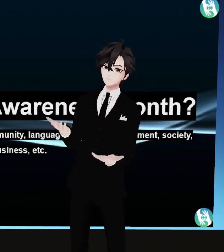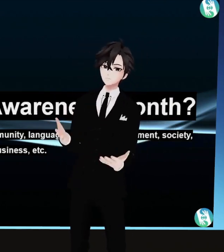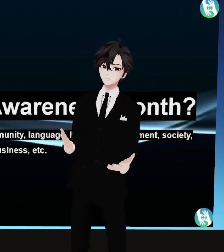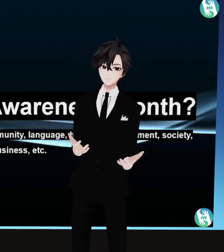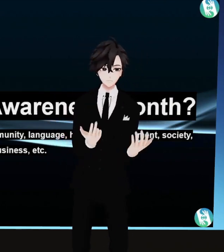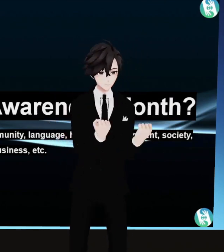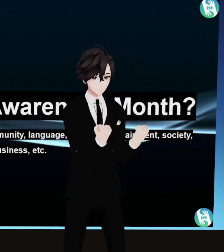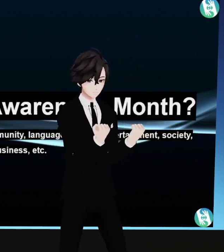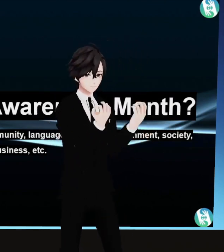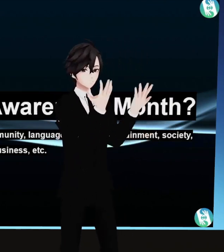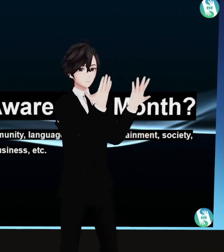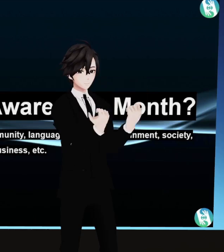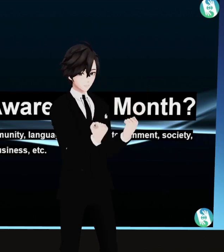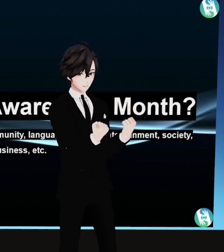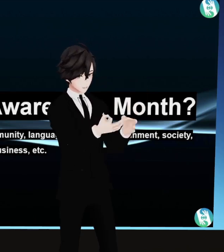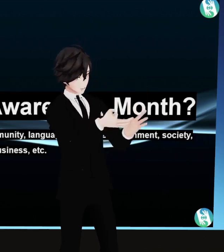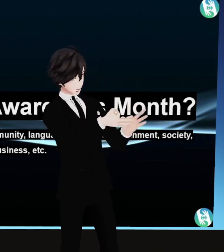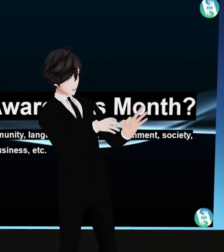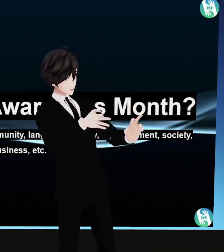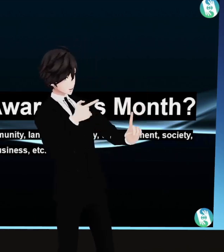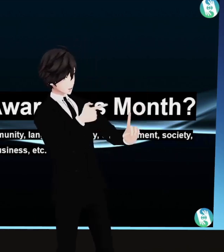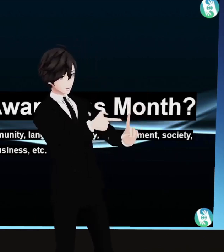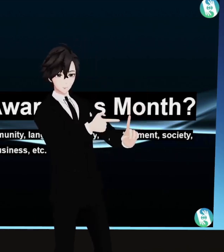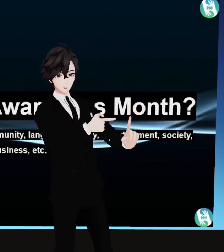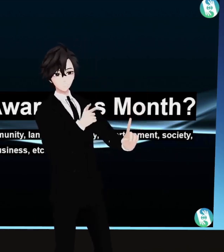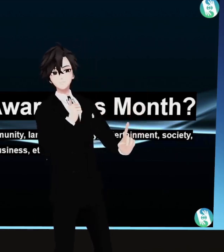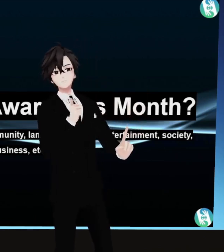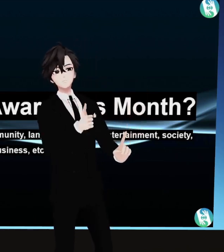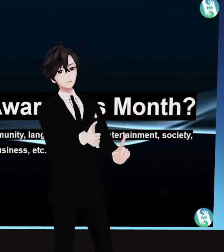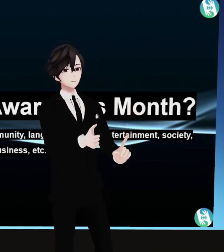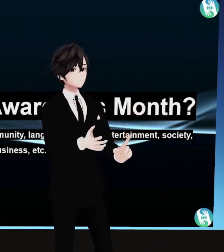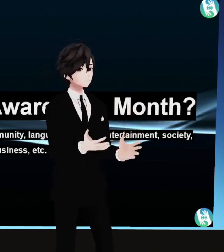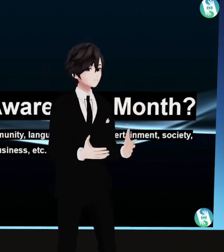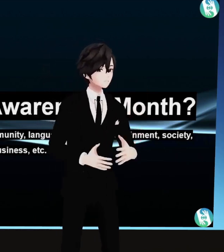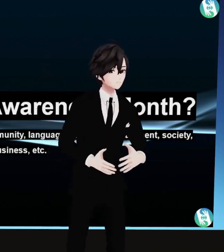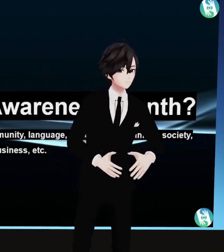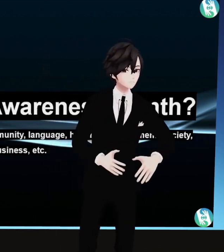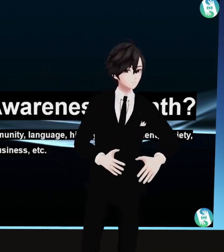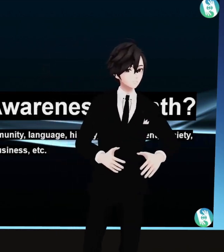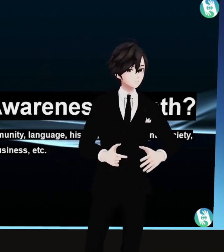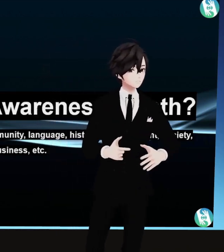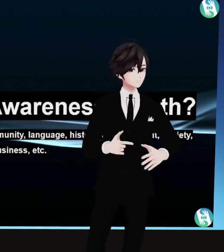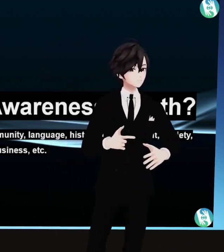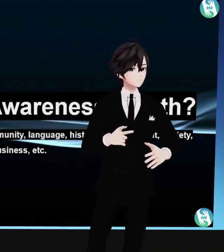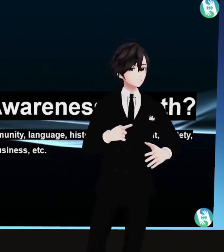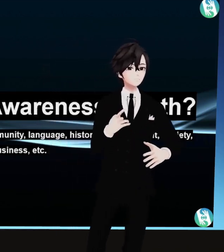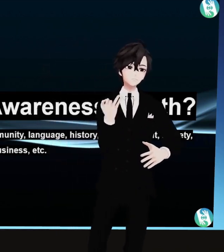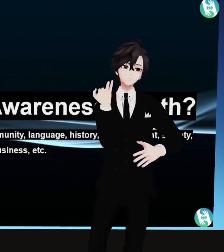Deafness is not just a disability. Sign language is not just a language.